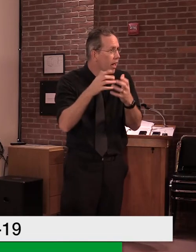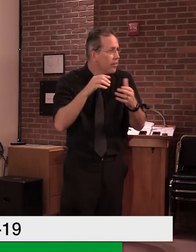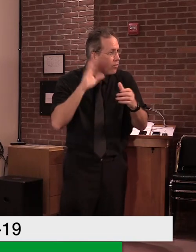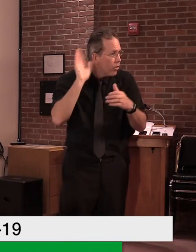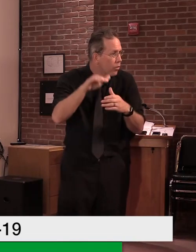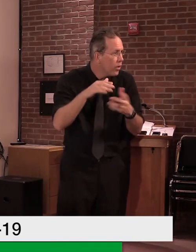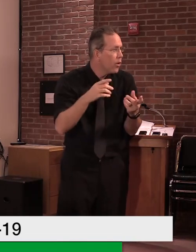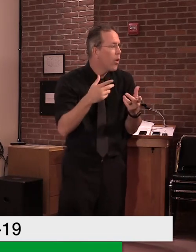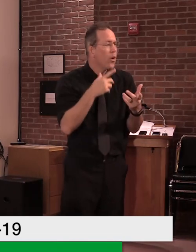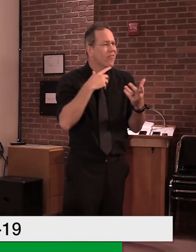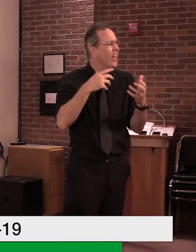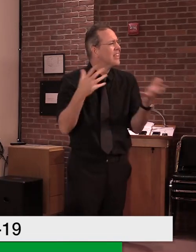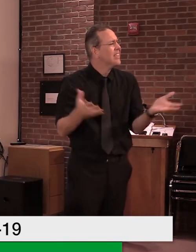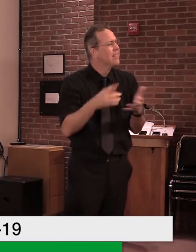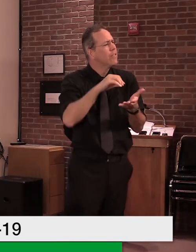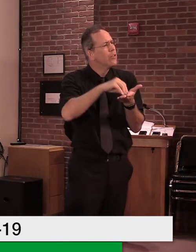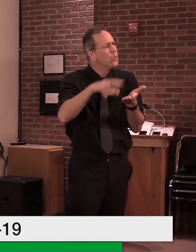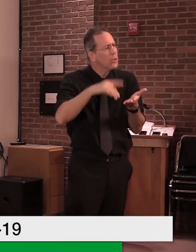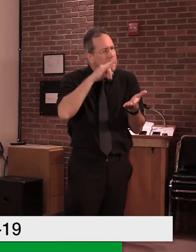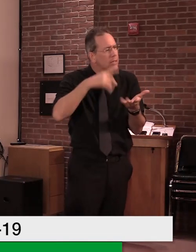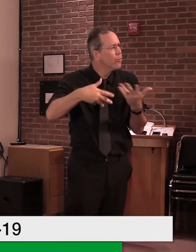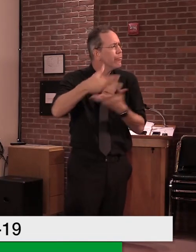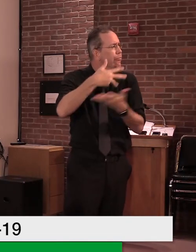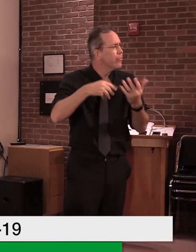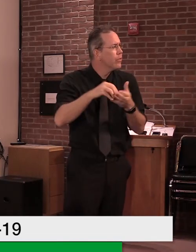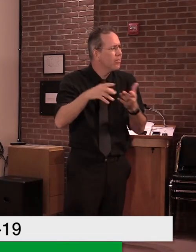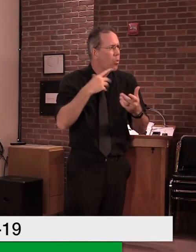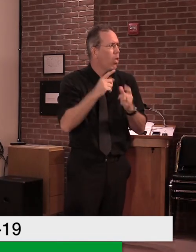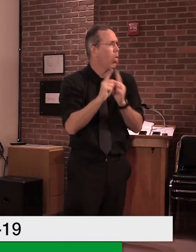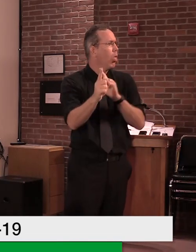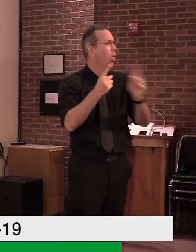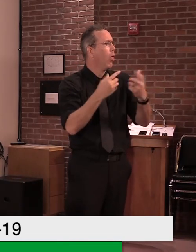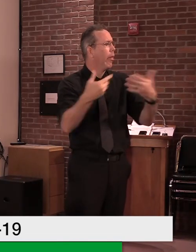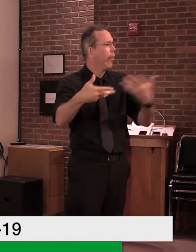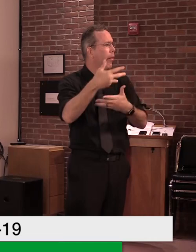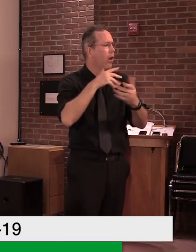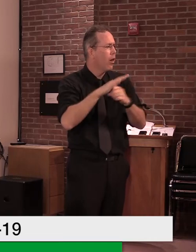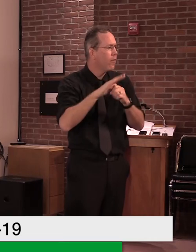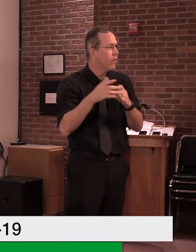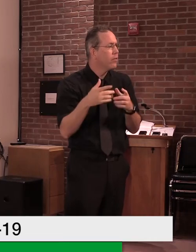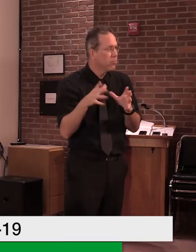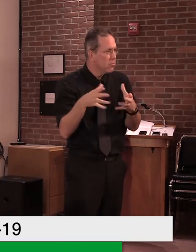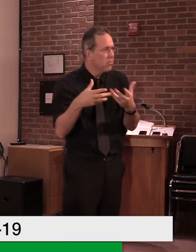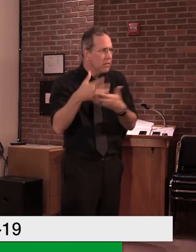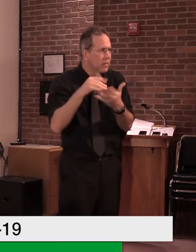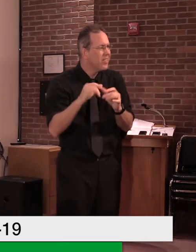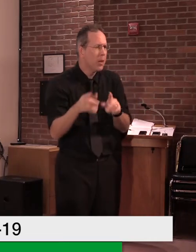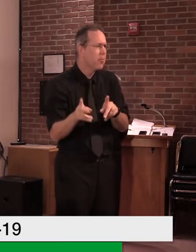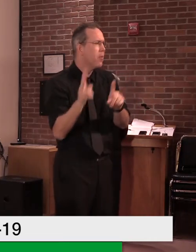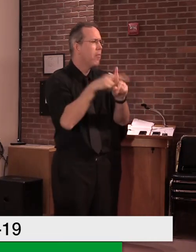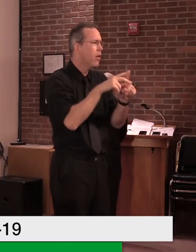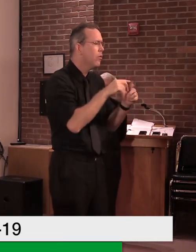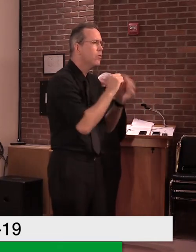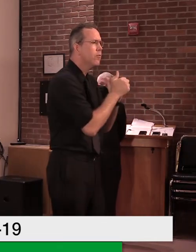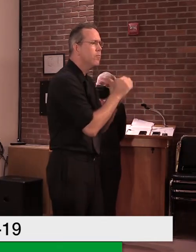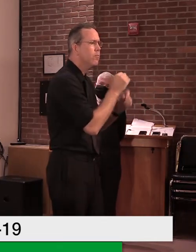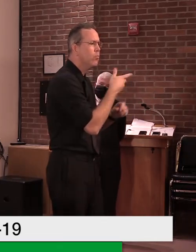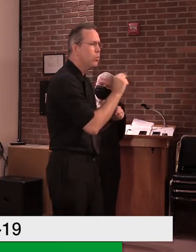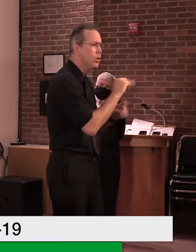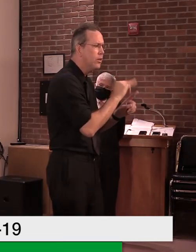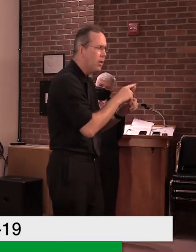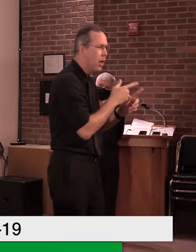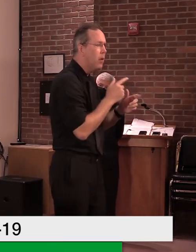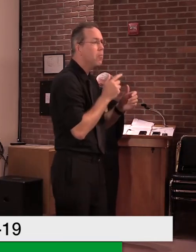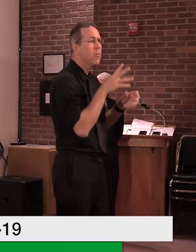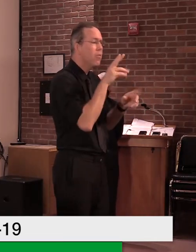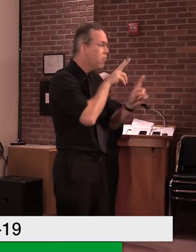focus on that. But sports are important as well for all kinds of reasons, as well as drama and the arts and